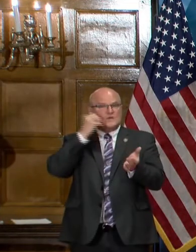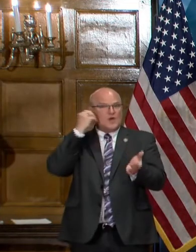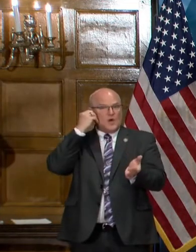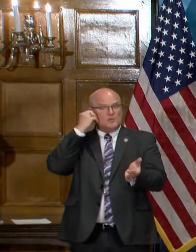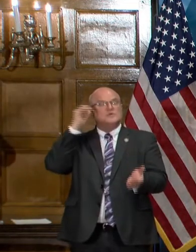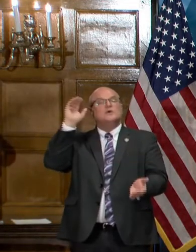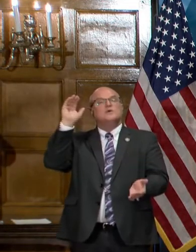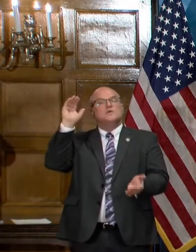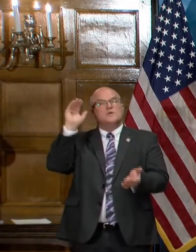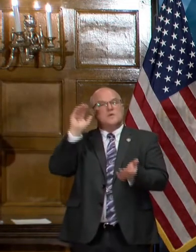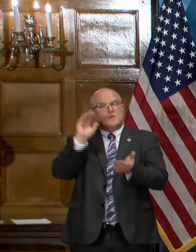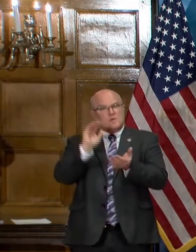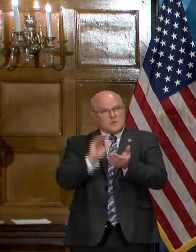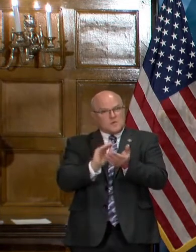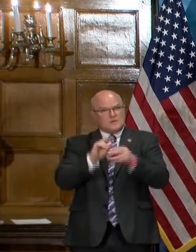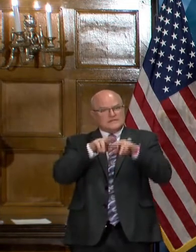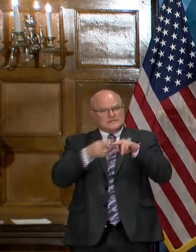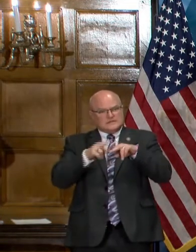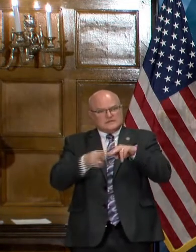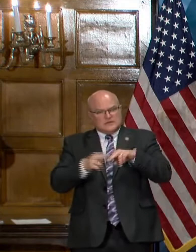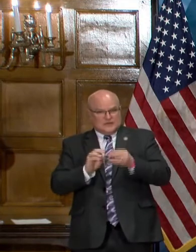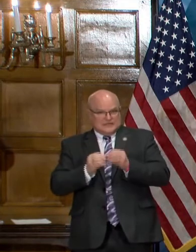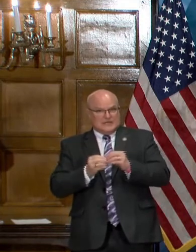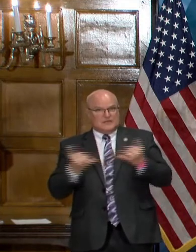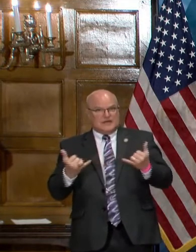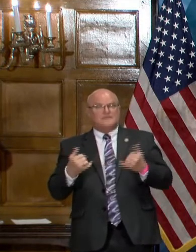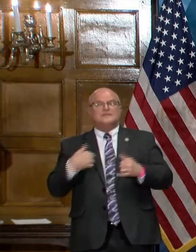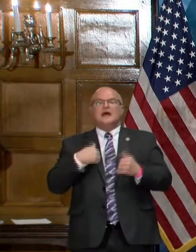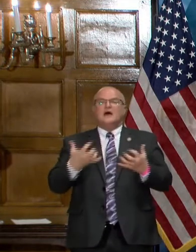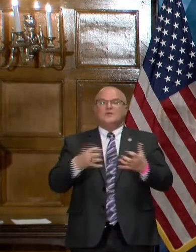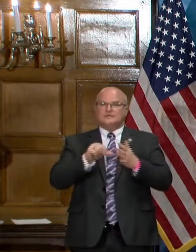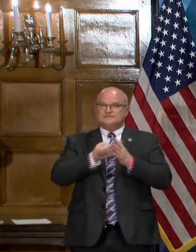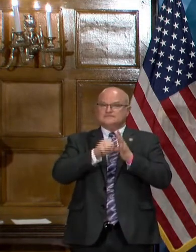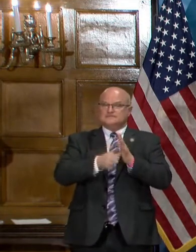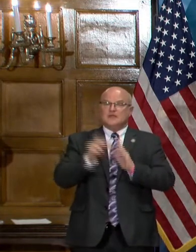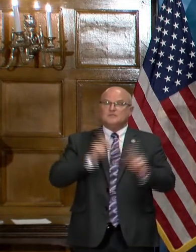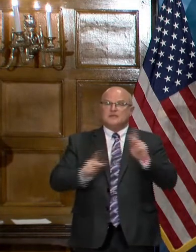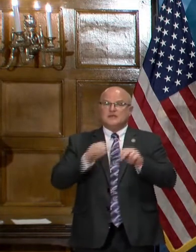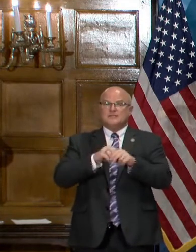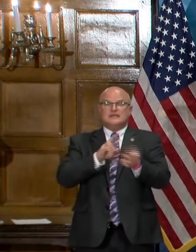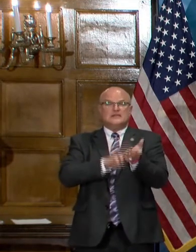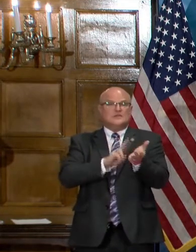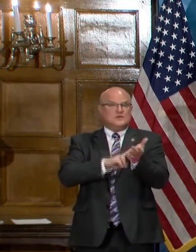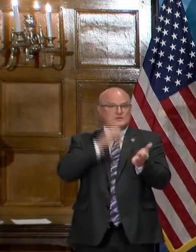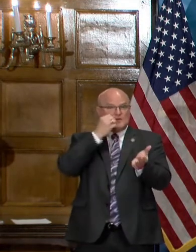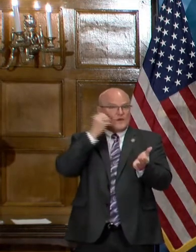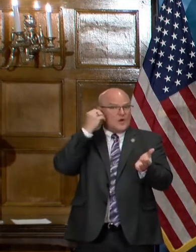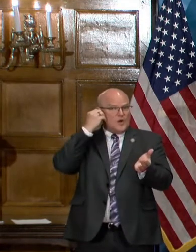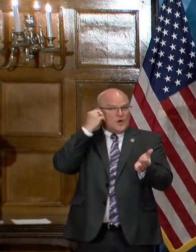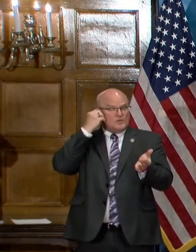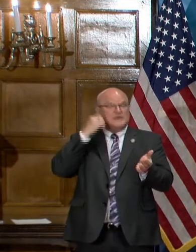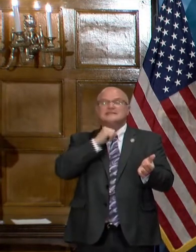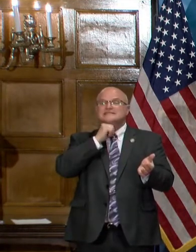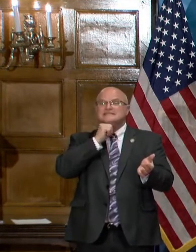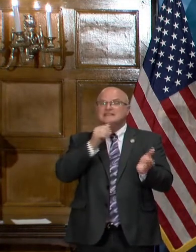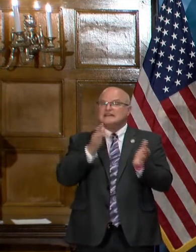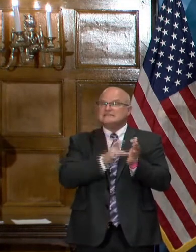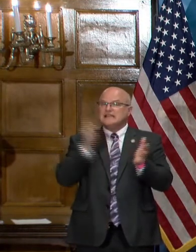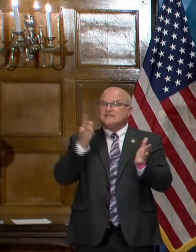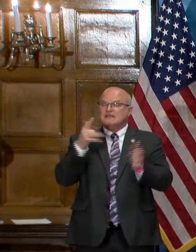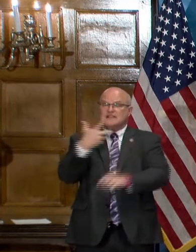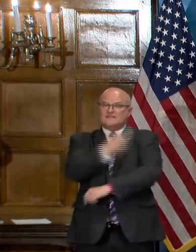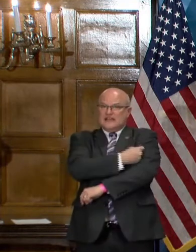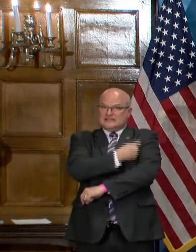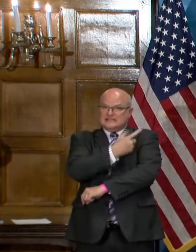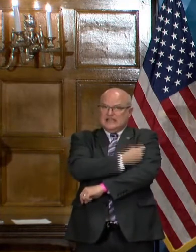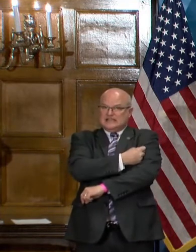going down, and I want to emphasize that for those individuals in long-term care facilities that did not take advantage of their